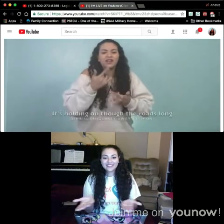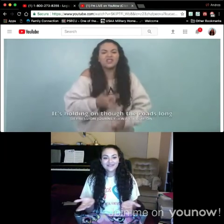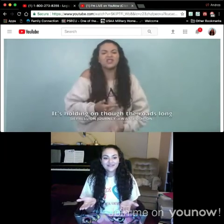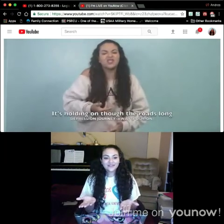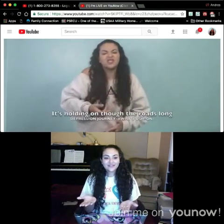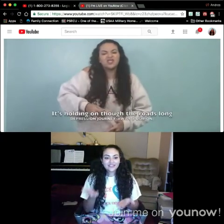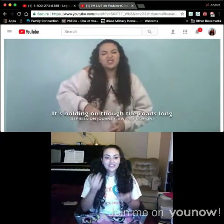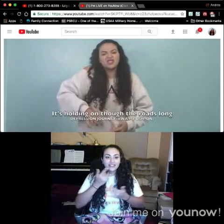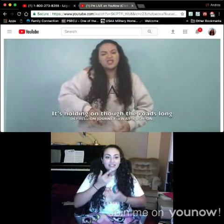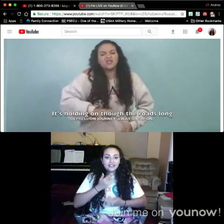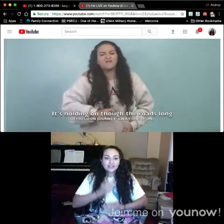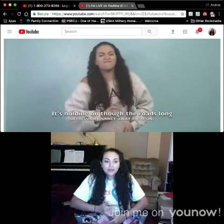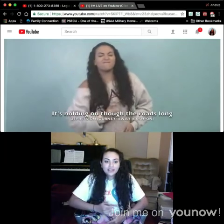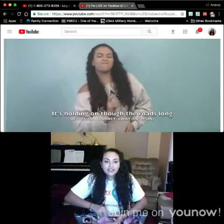lover.